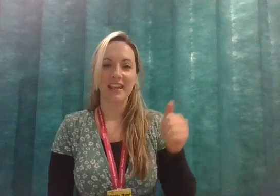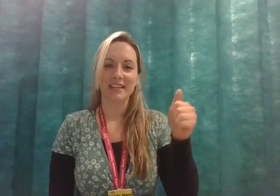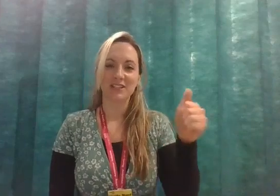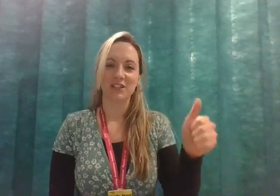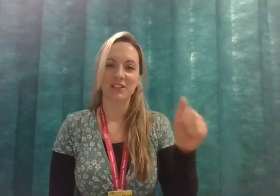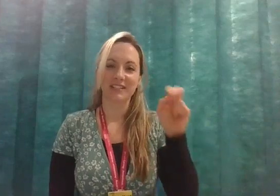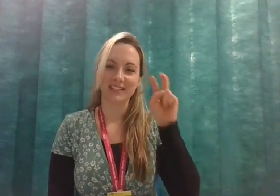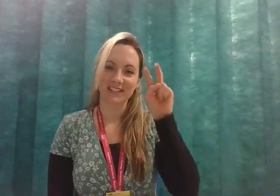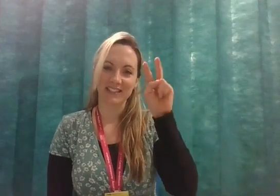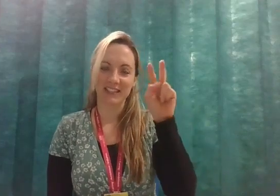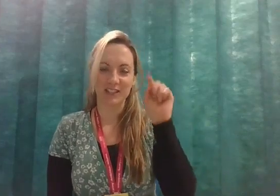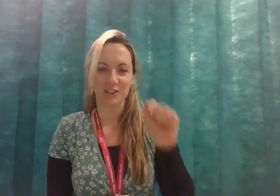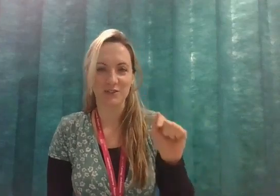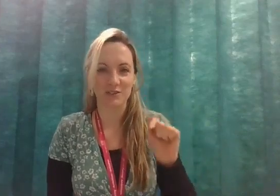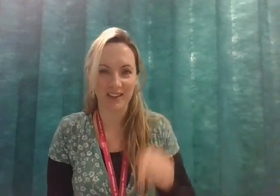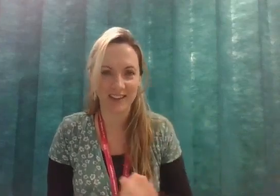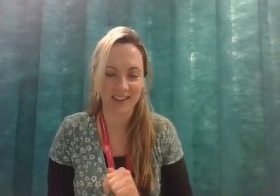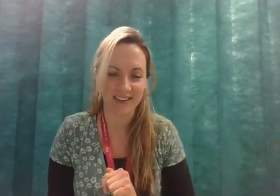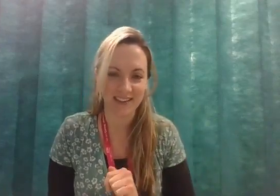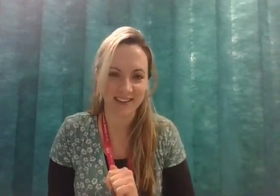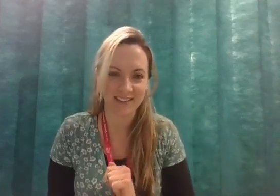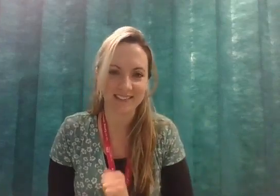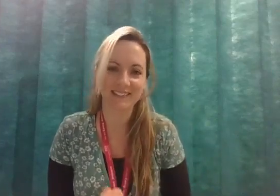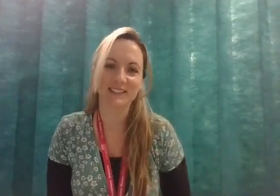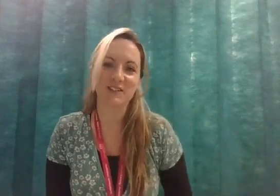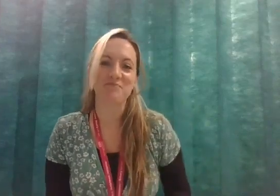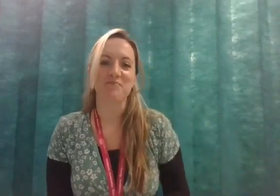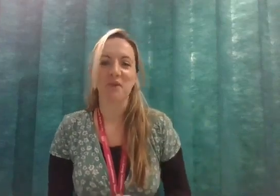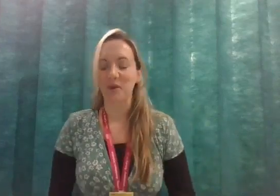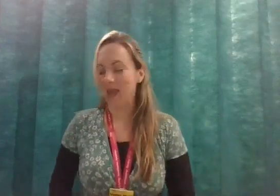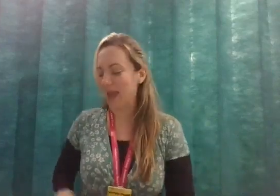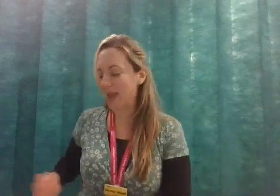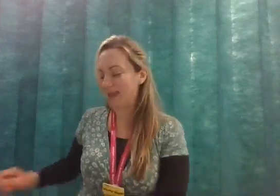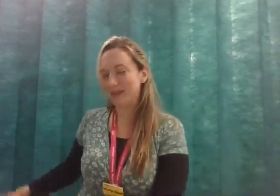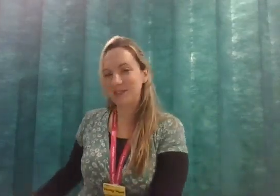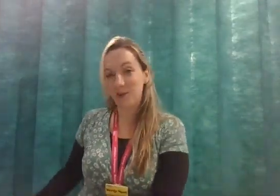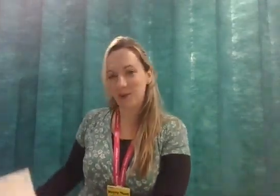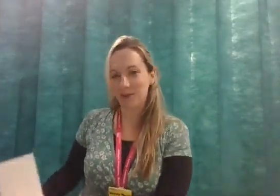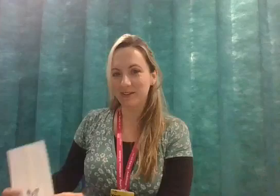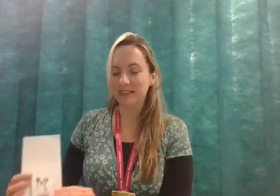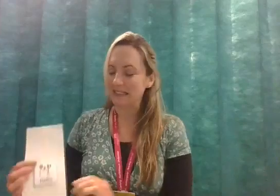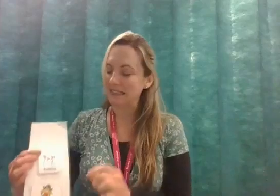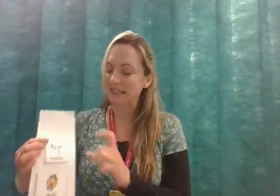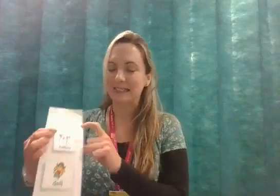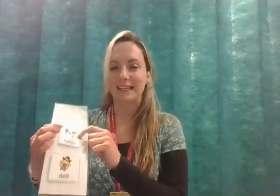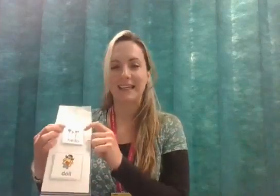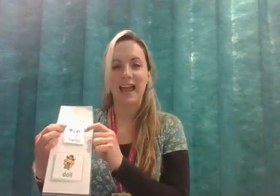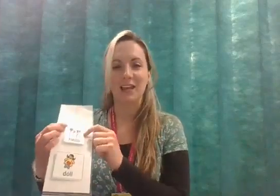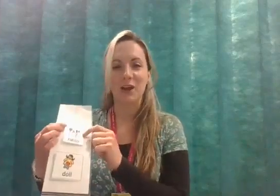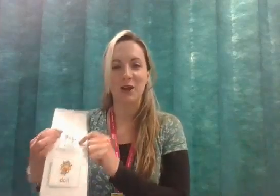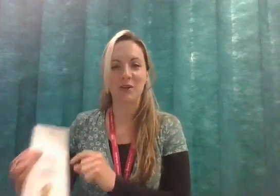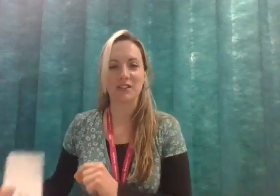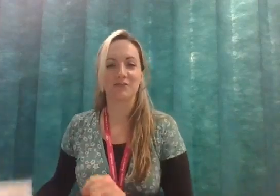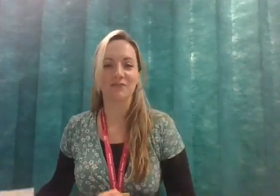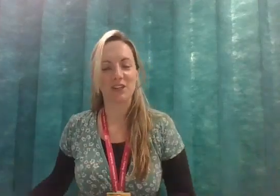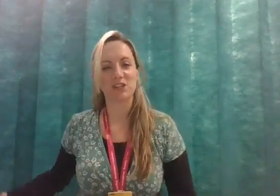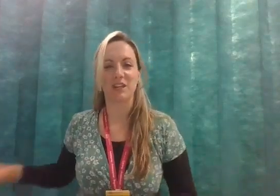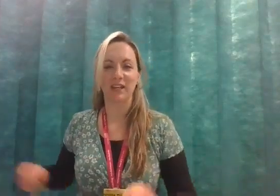it's good to see you here. Okay, so singing hello is finishing